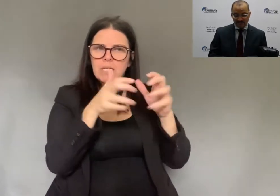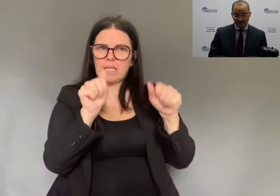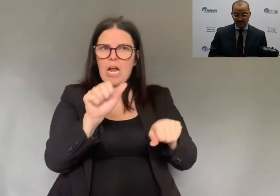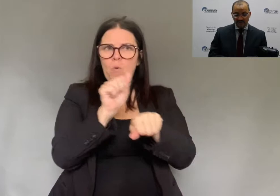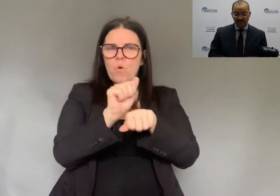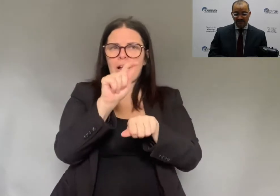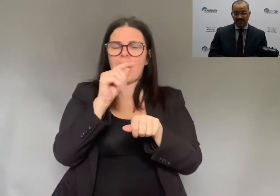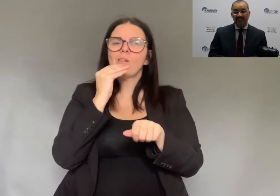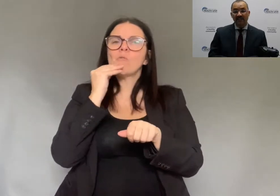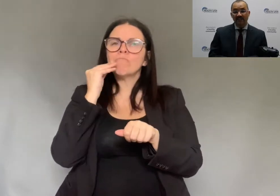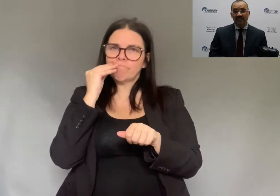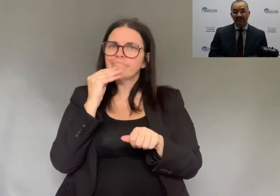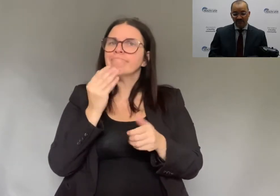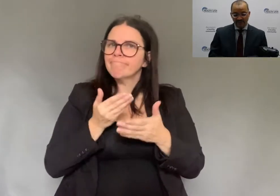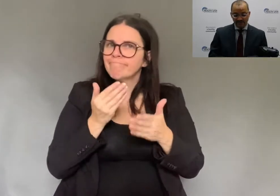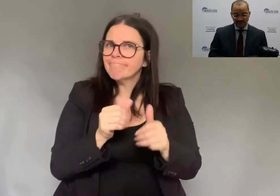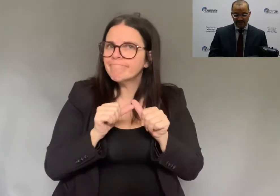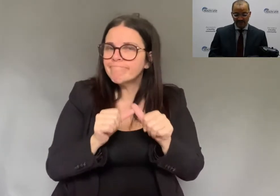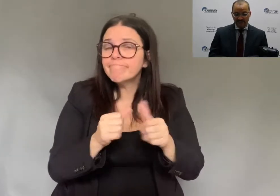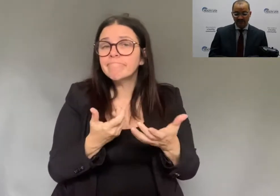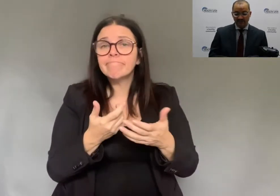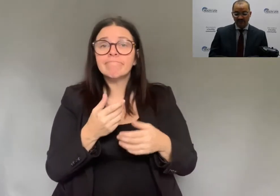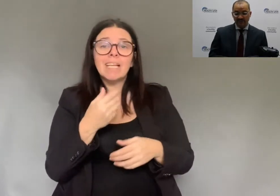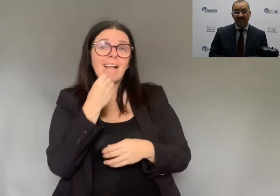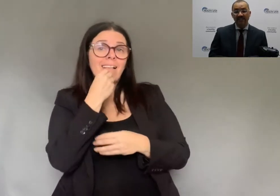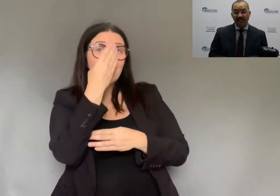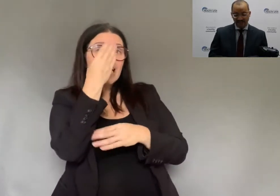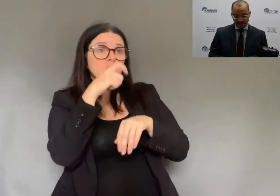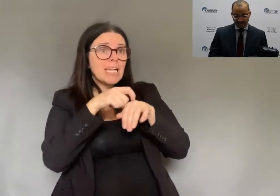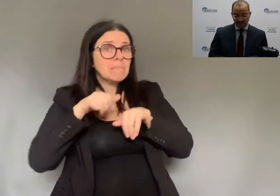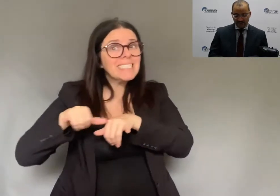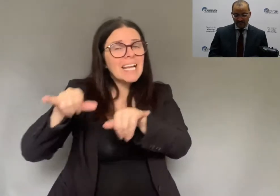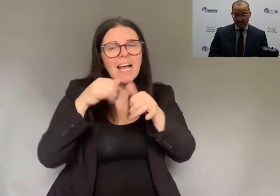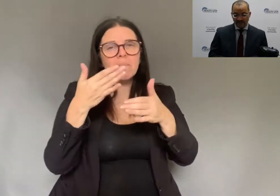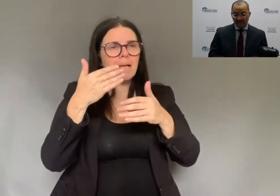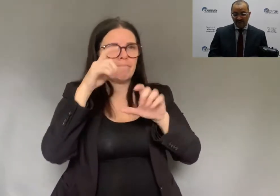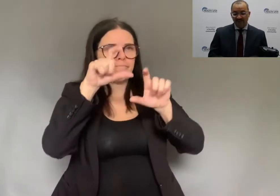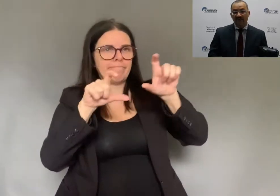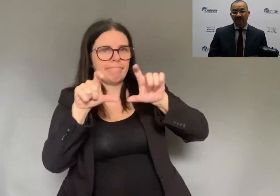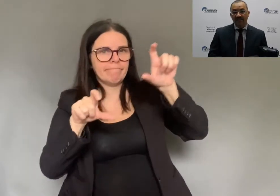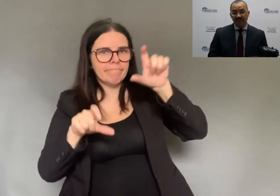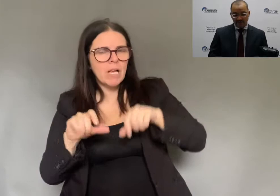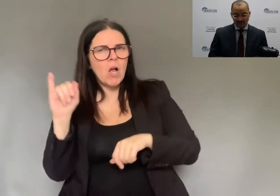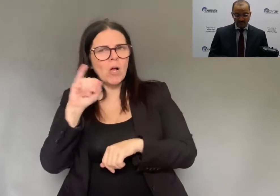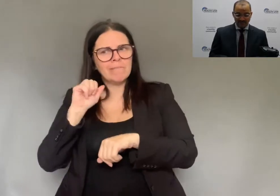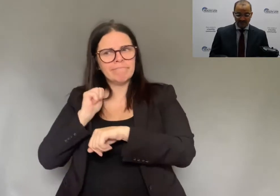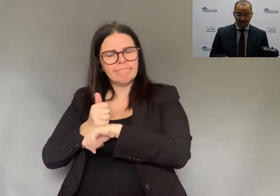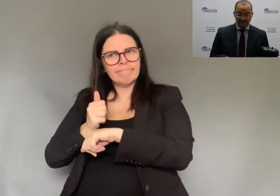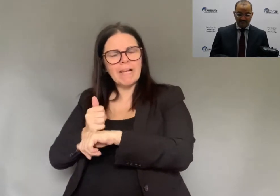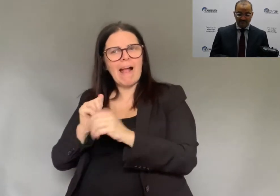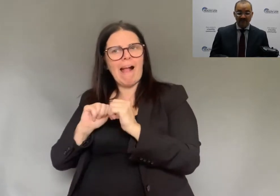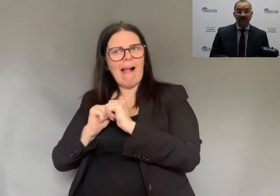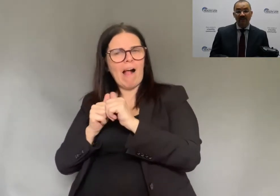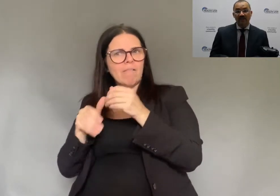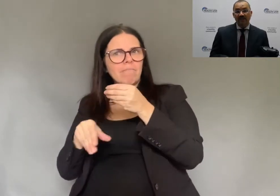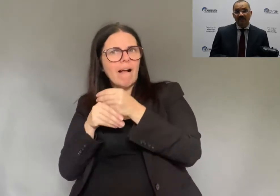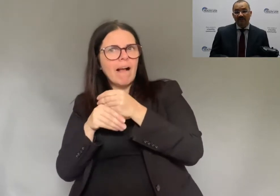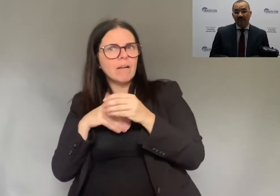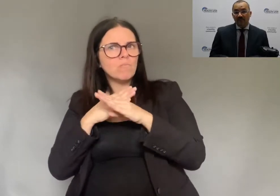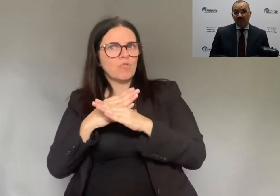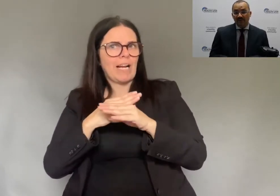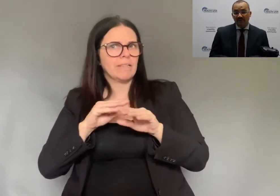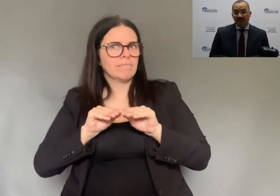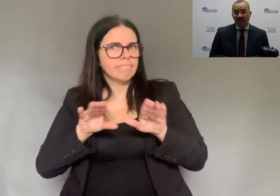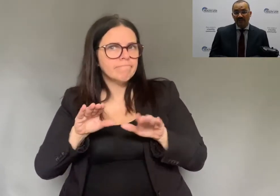possible. Stagger lunch breaks. Implement enhanced infection prevention and control measures.